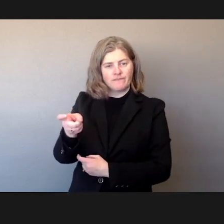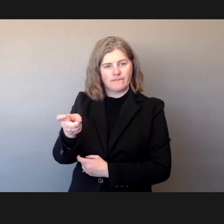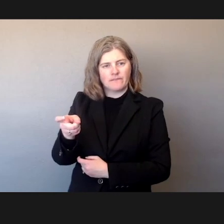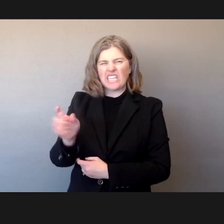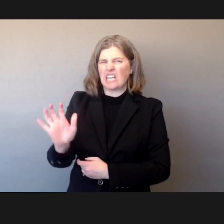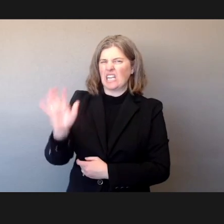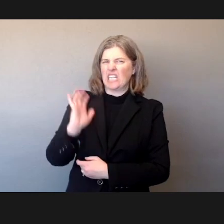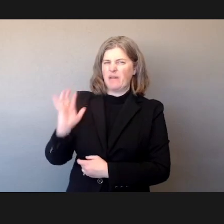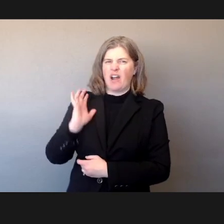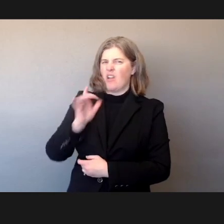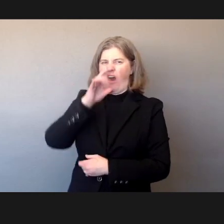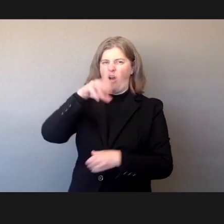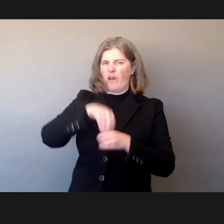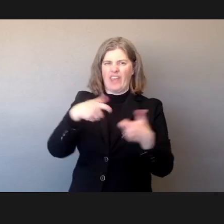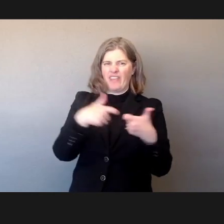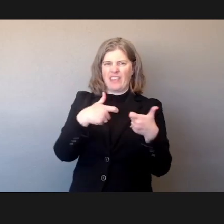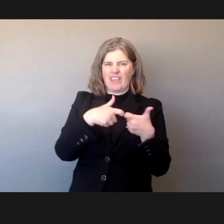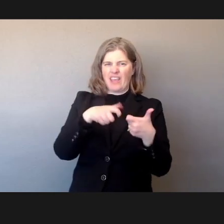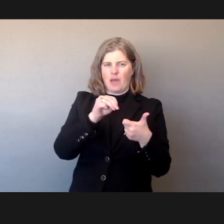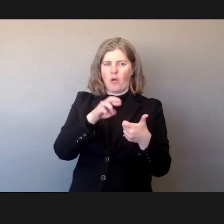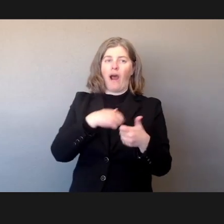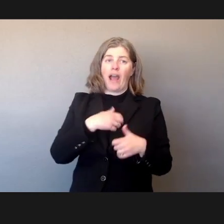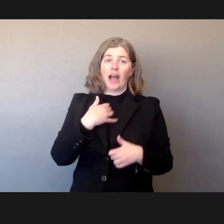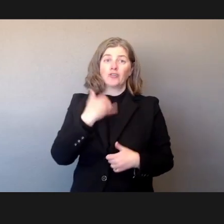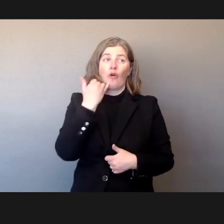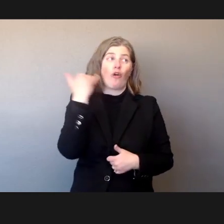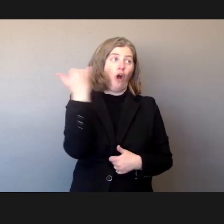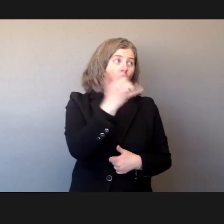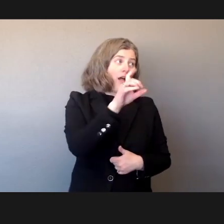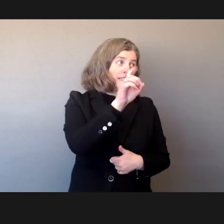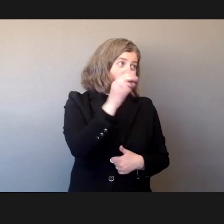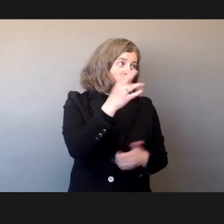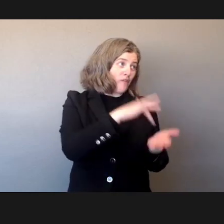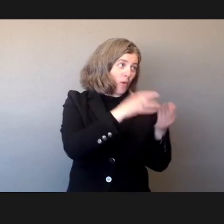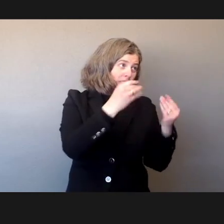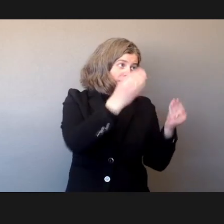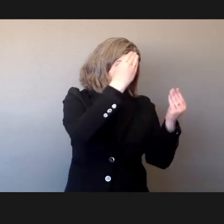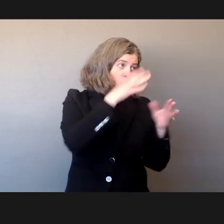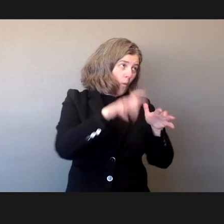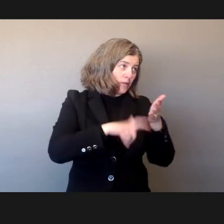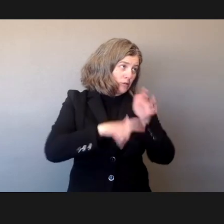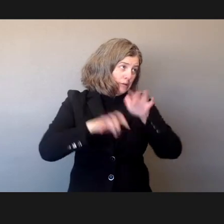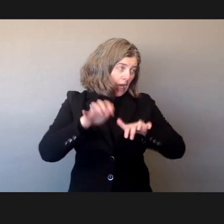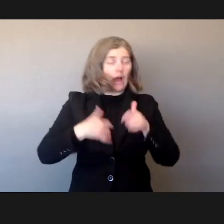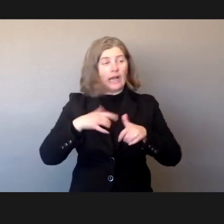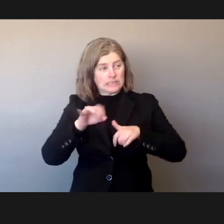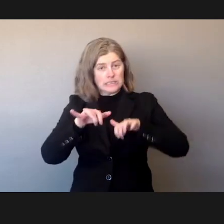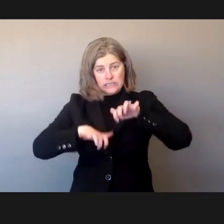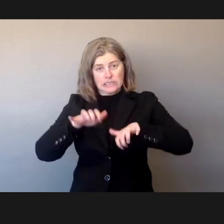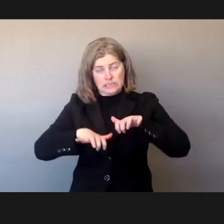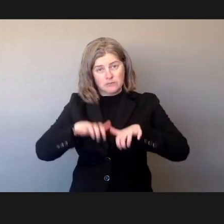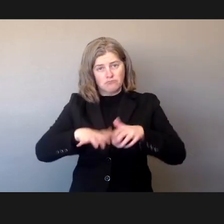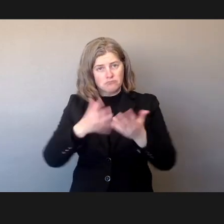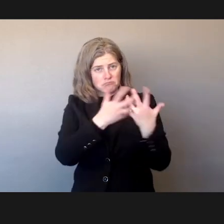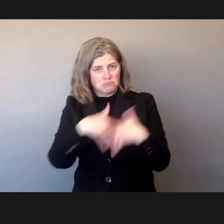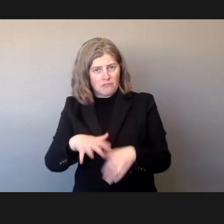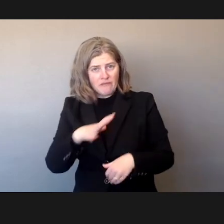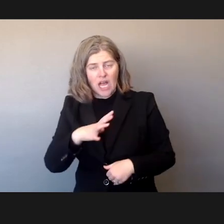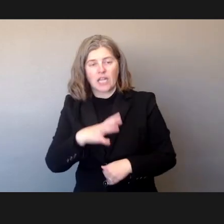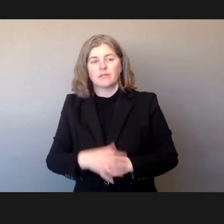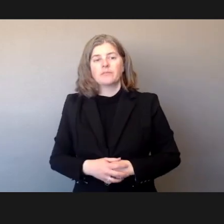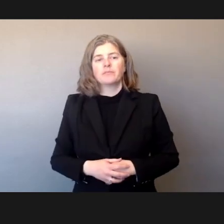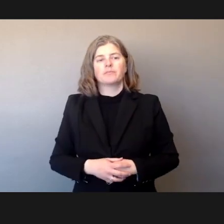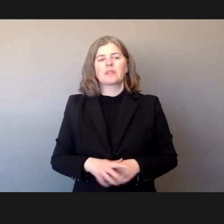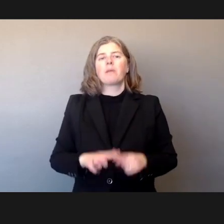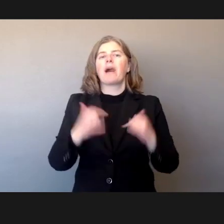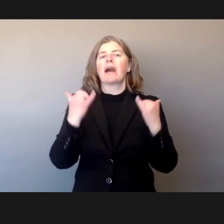wasn't in our electronic medical record. I had to call up the DOH pharmacist. She told me what to type, and I did. It worked out fine. But